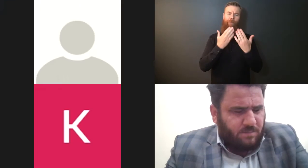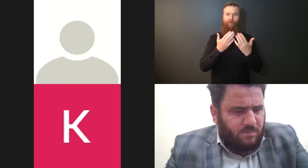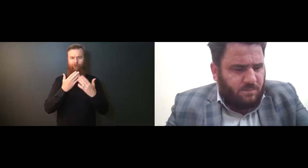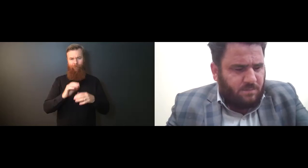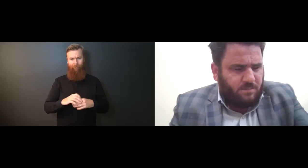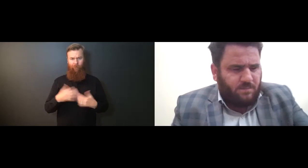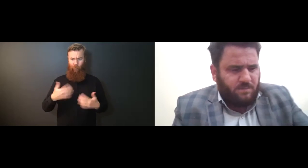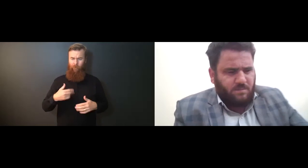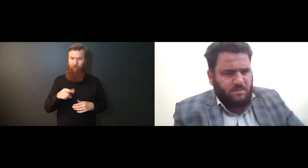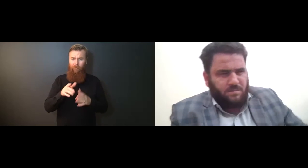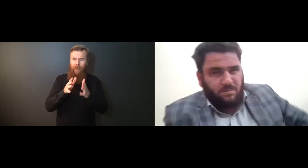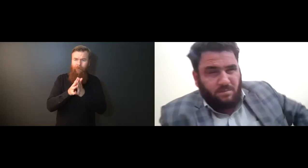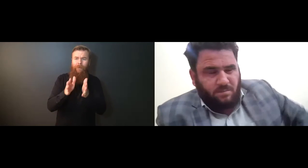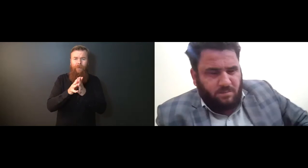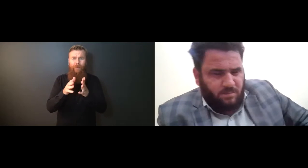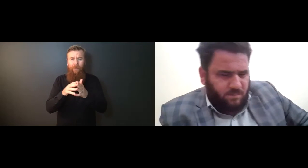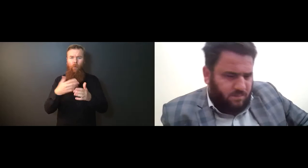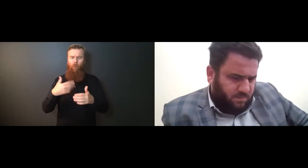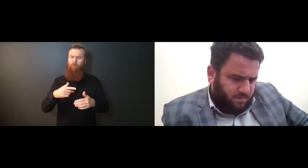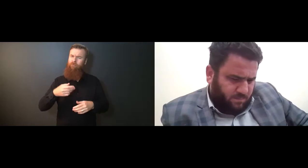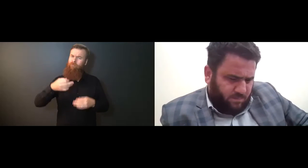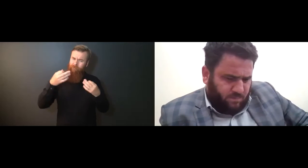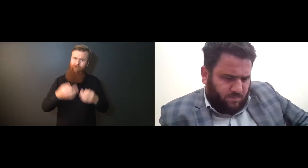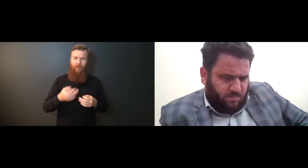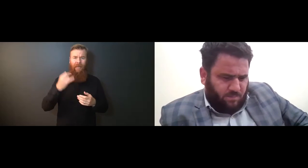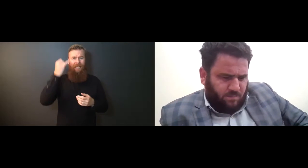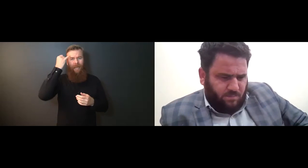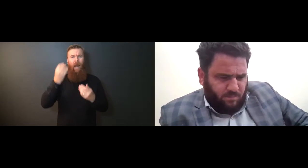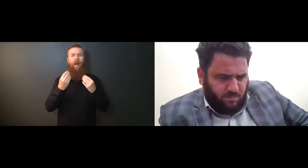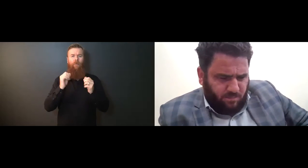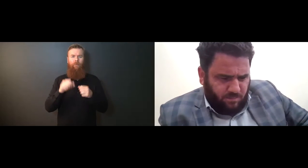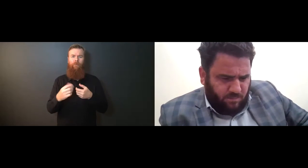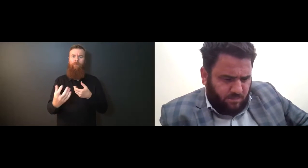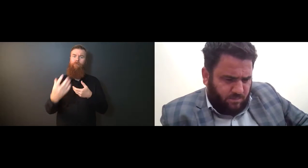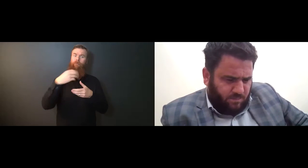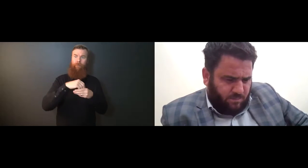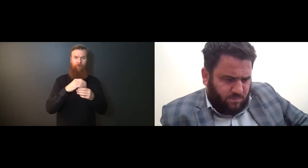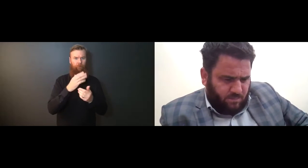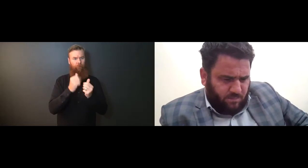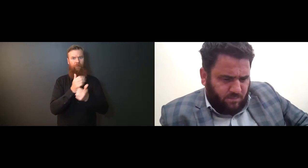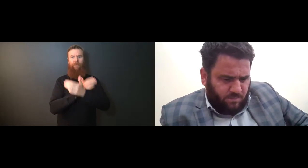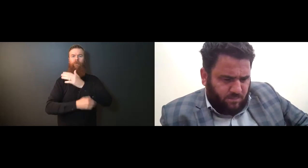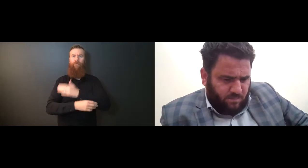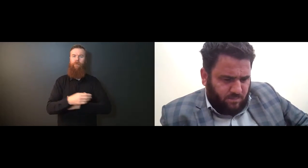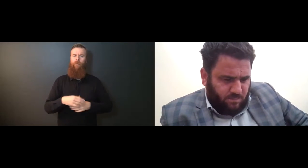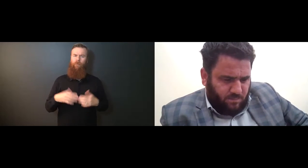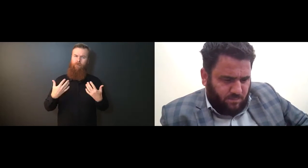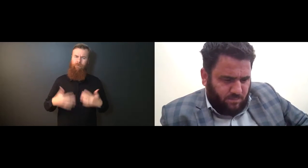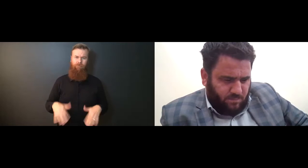persons with disabilities on how to be more youth inclusive. I think that was really, really insightful,